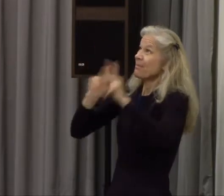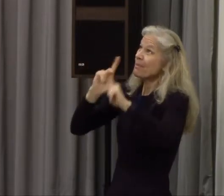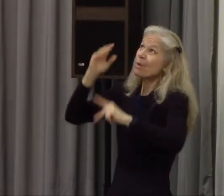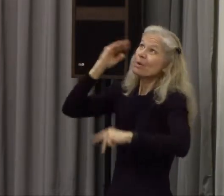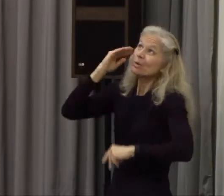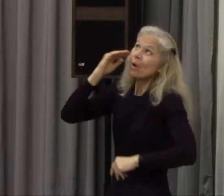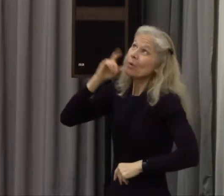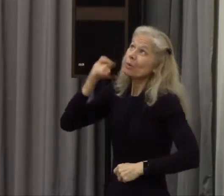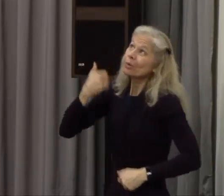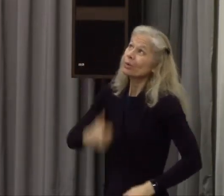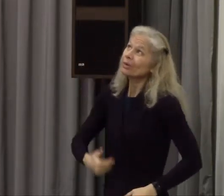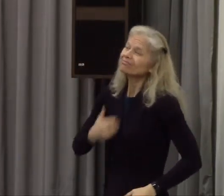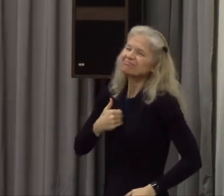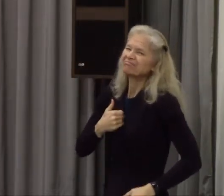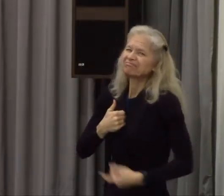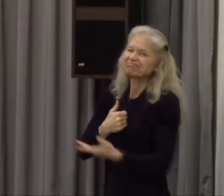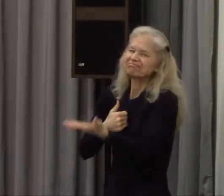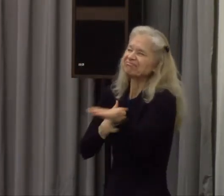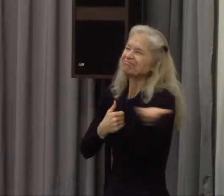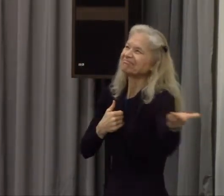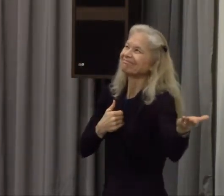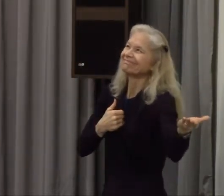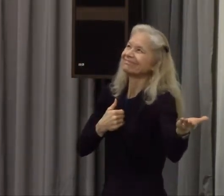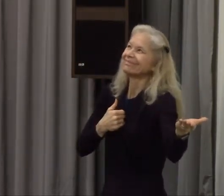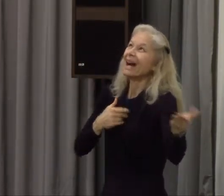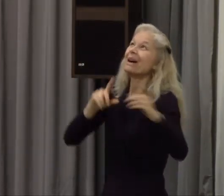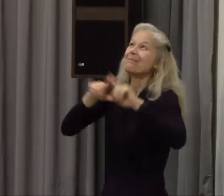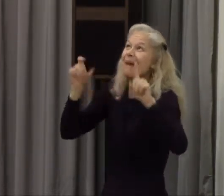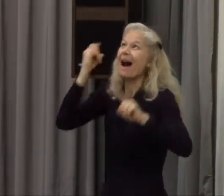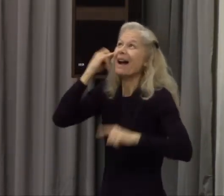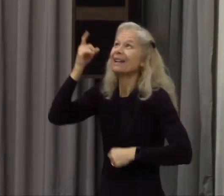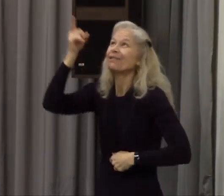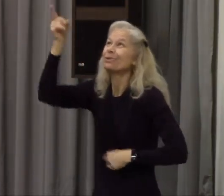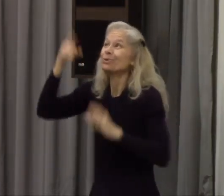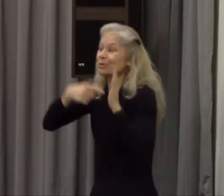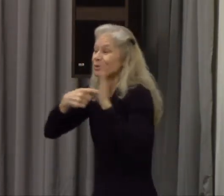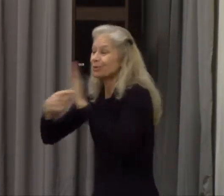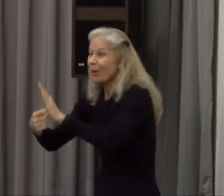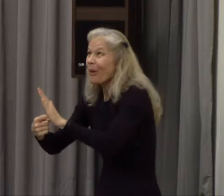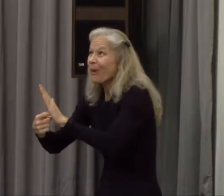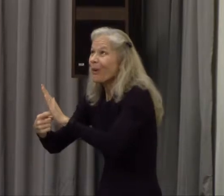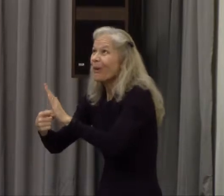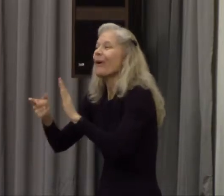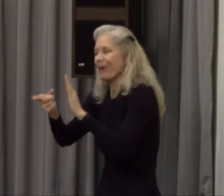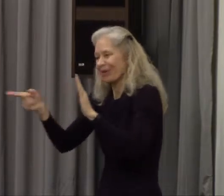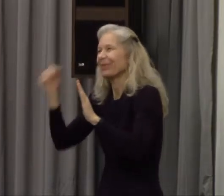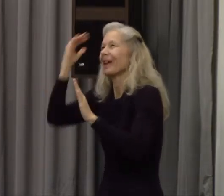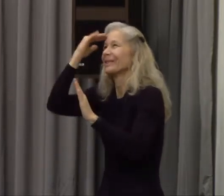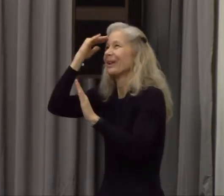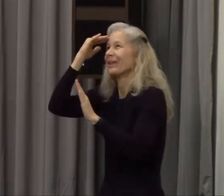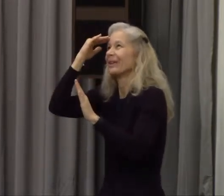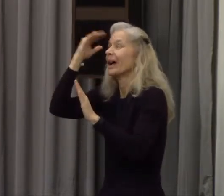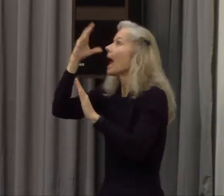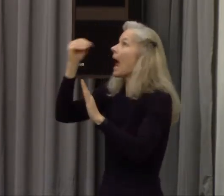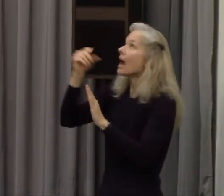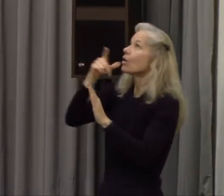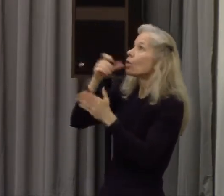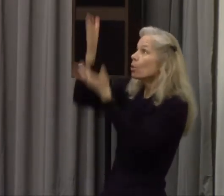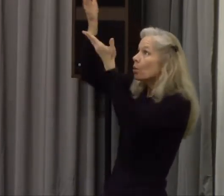And he to whom the Son will reveal him." What a wonderful thought. Jesus,